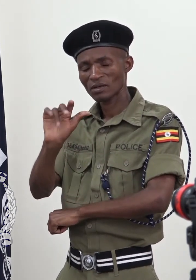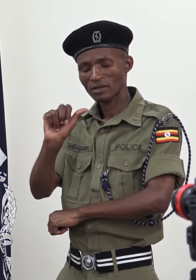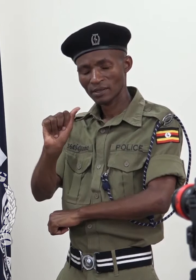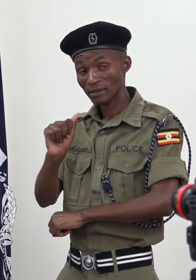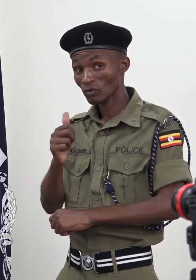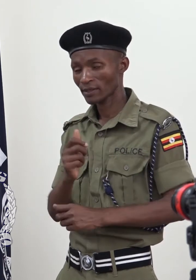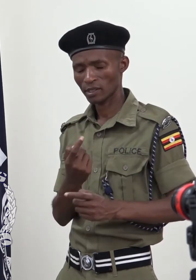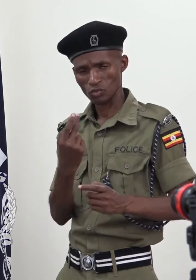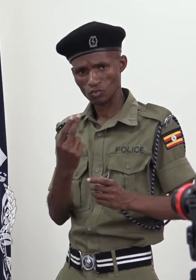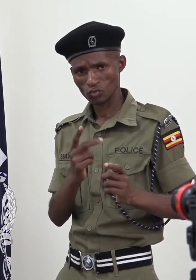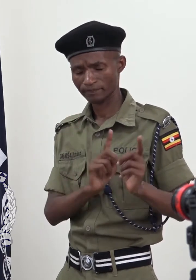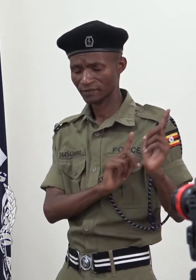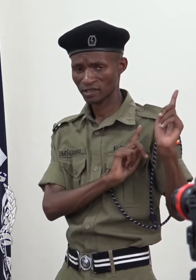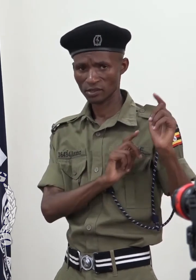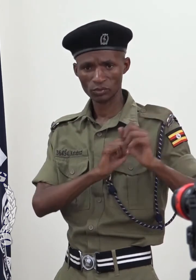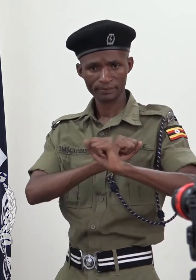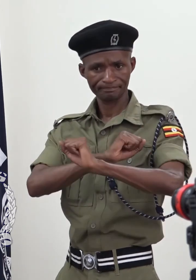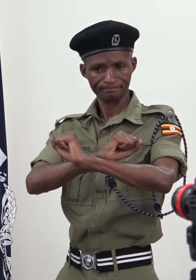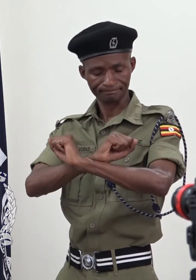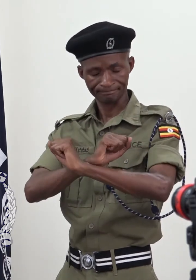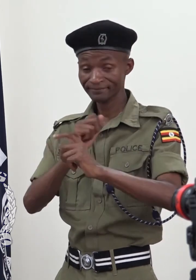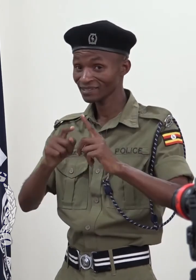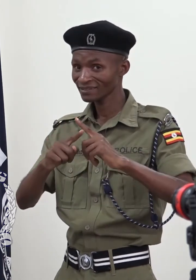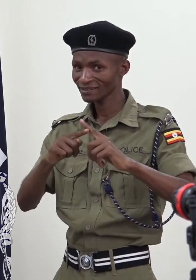security guards were murdered.